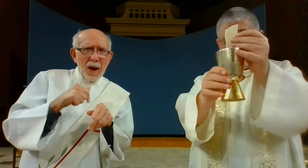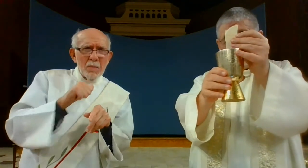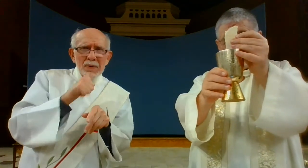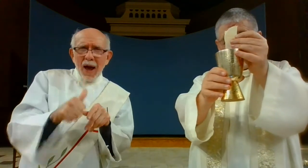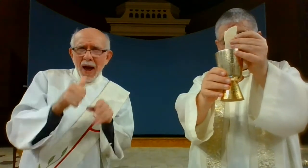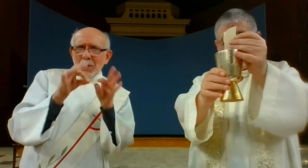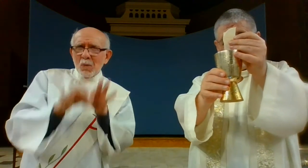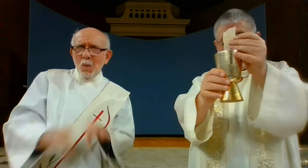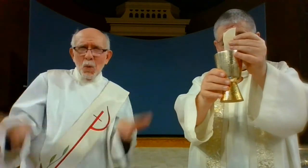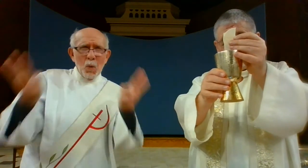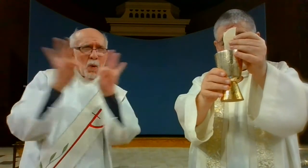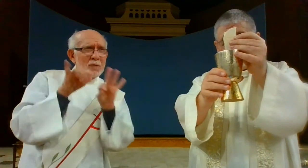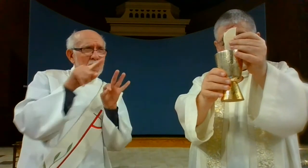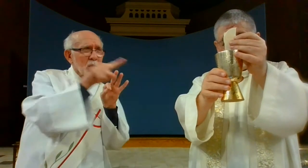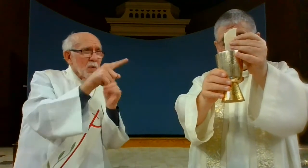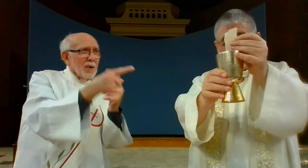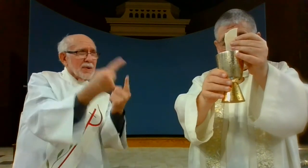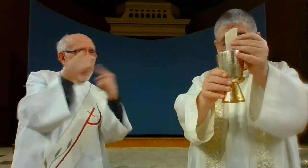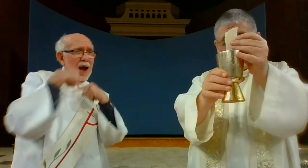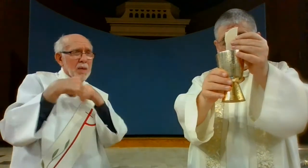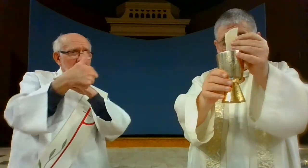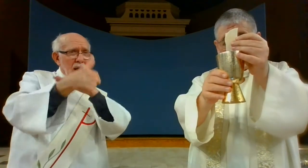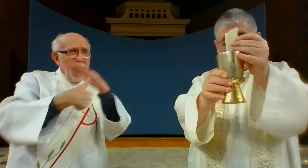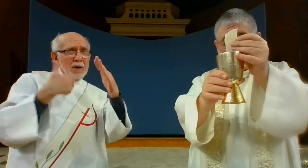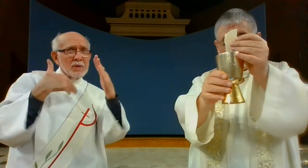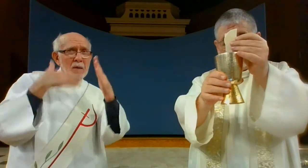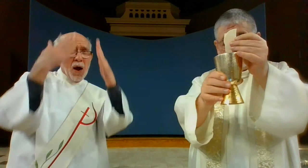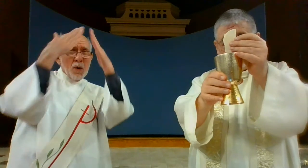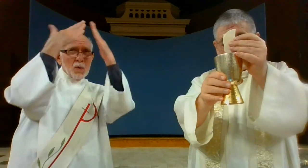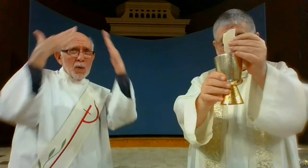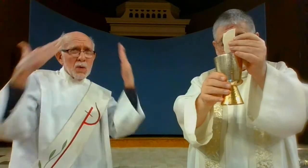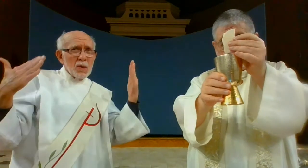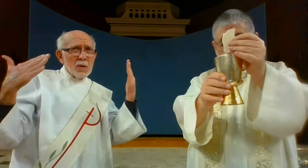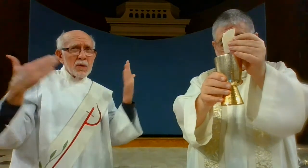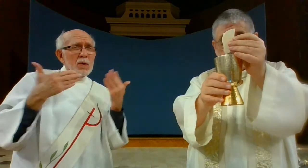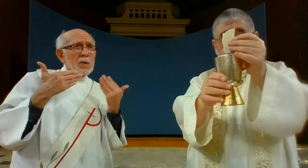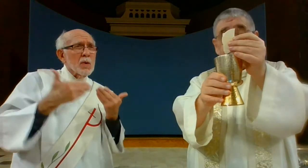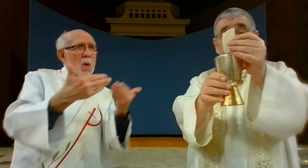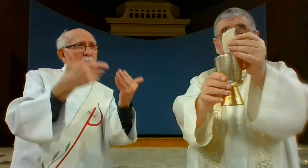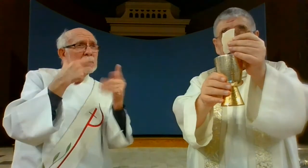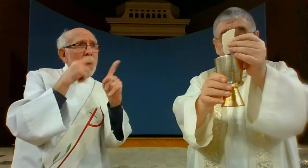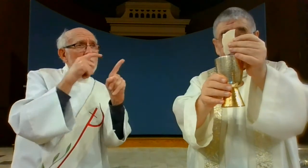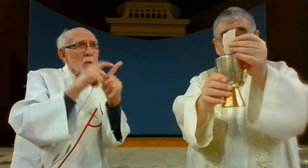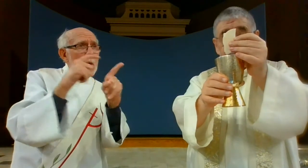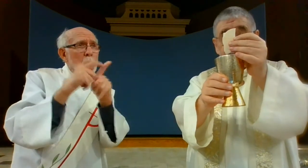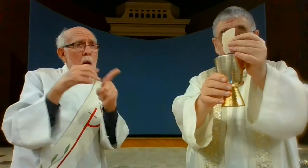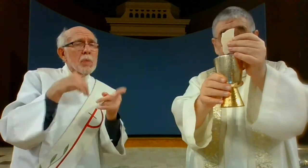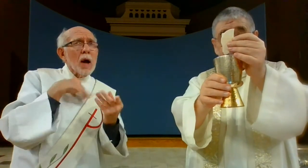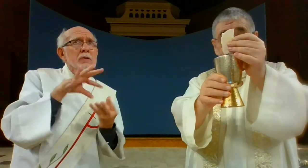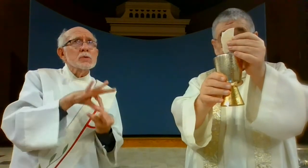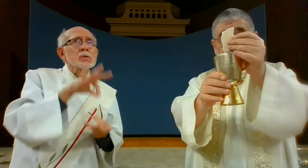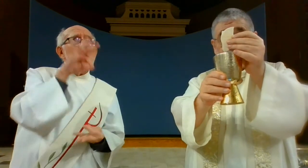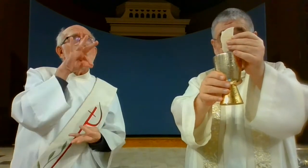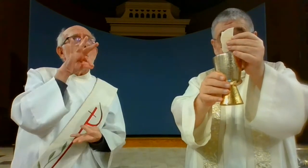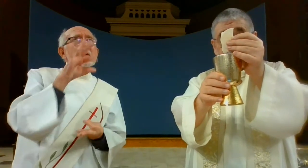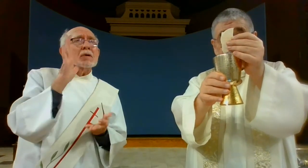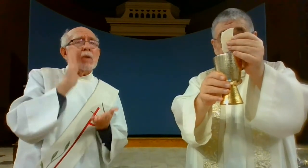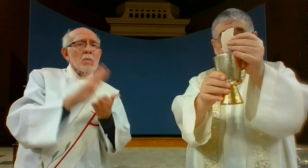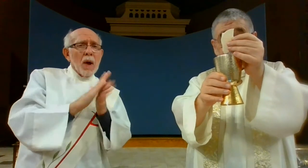Lord, I am not worthy that you should enter under my roof, but only say the word, and my soul shall